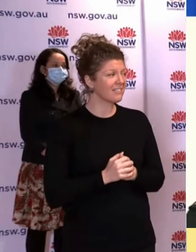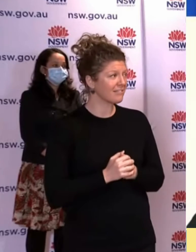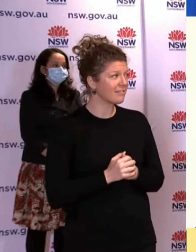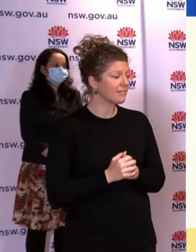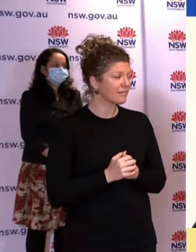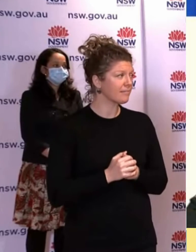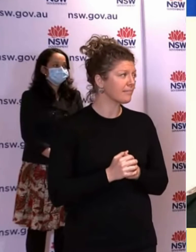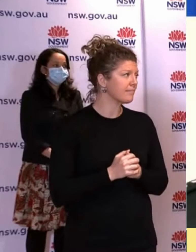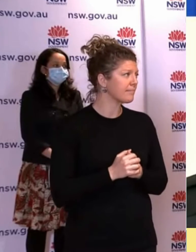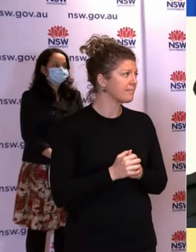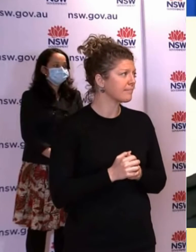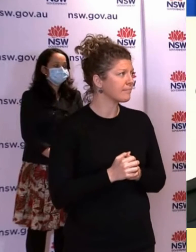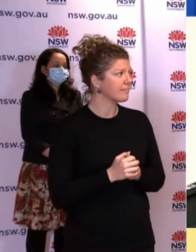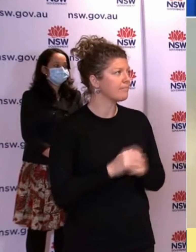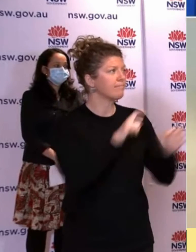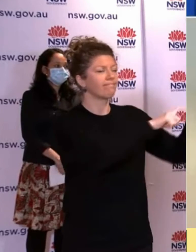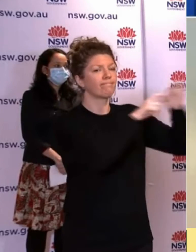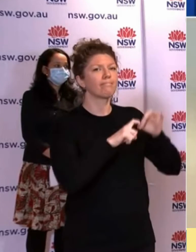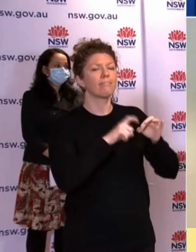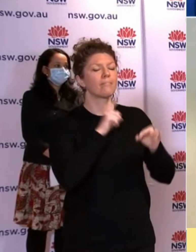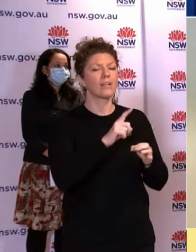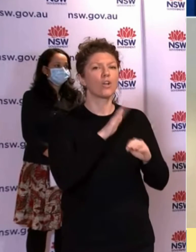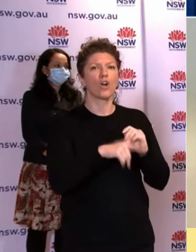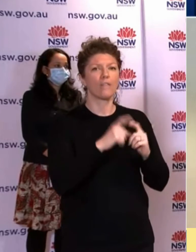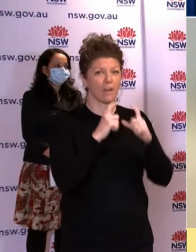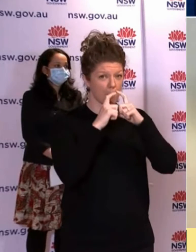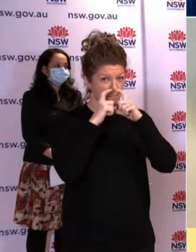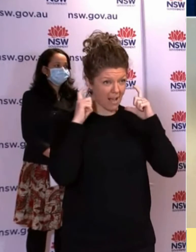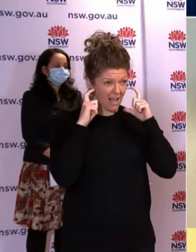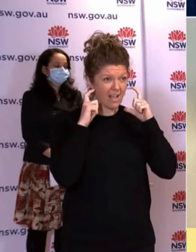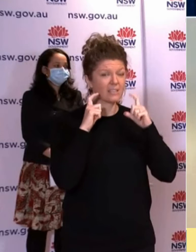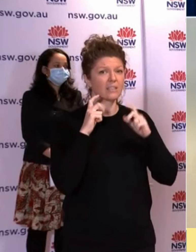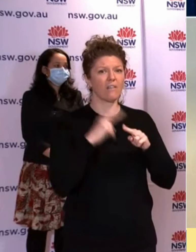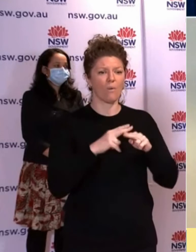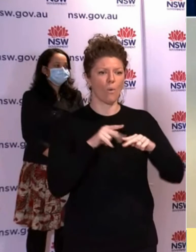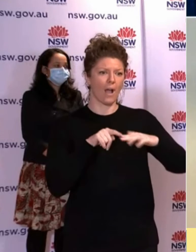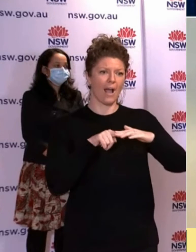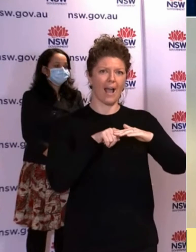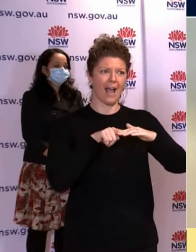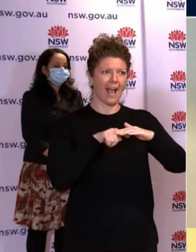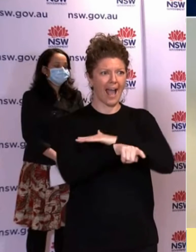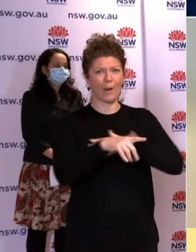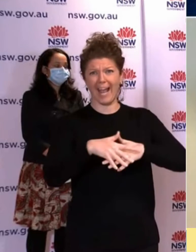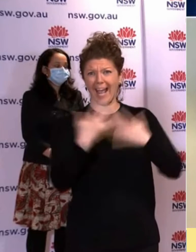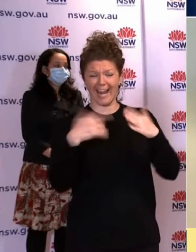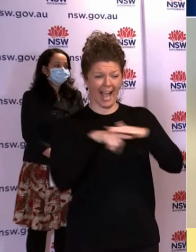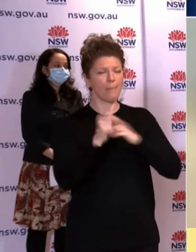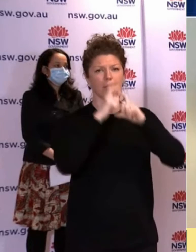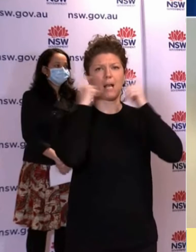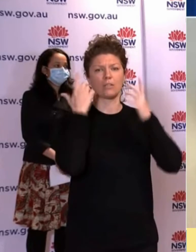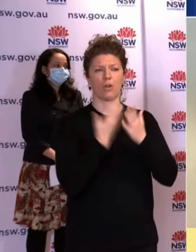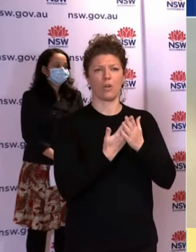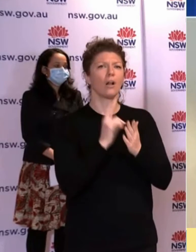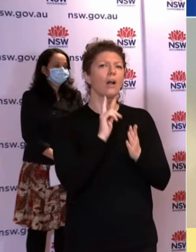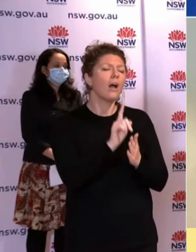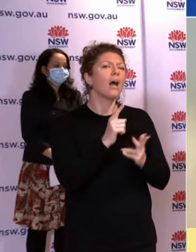course, the outdoor mask wearing rule takes effect for the whole state. For those who are about to have that for the first time, who may be asking, can you wear a mask